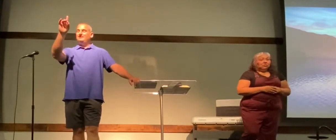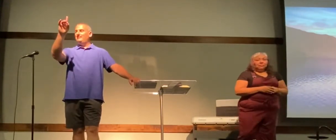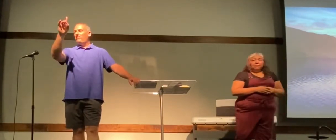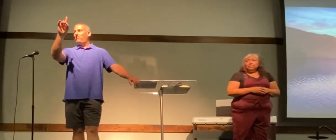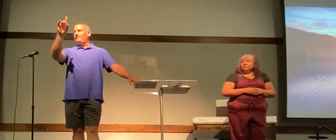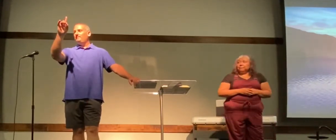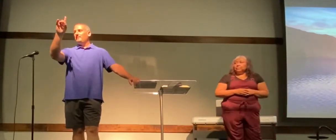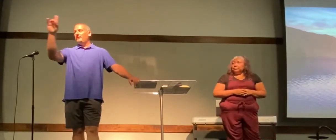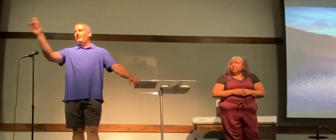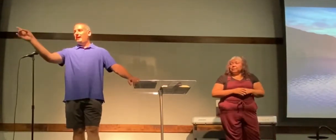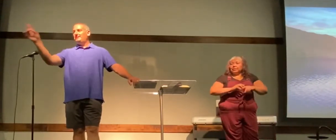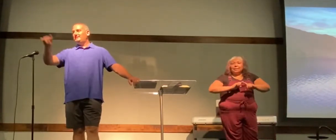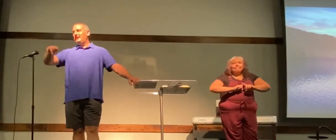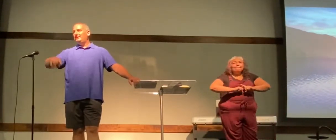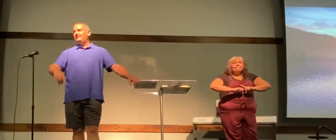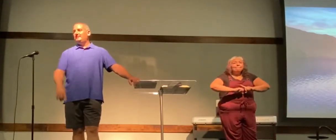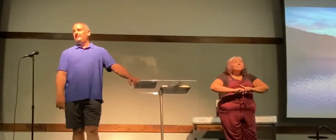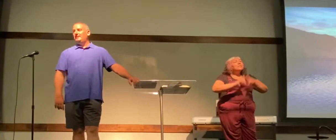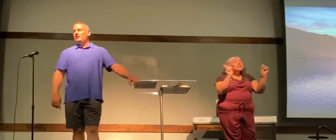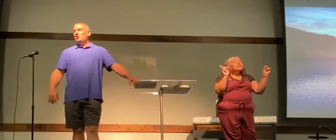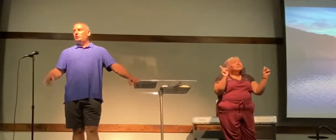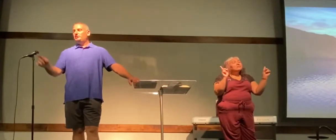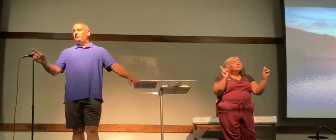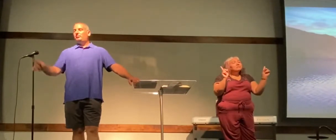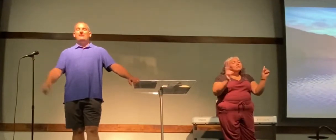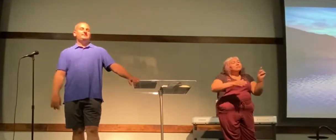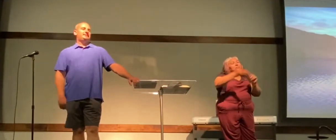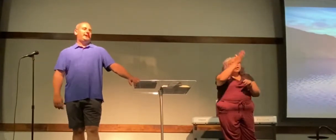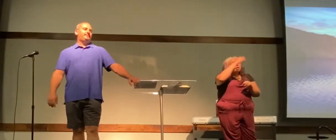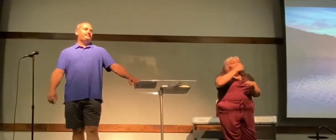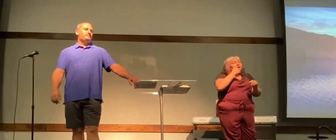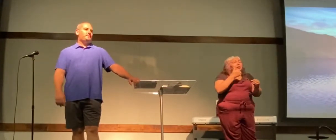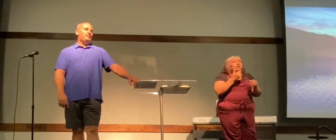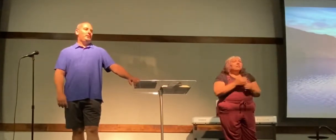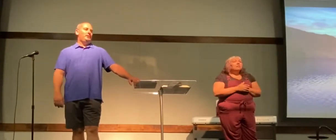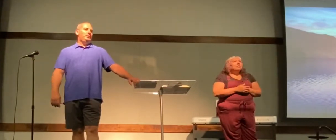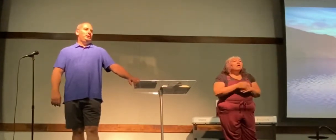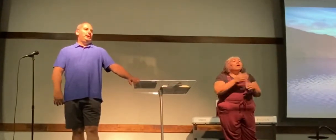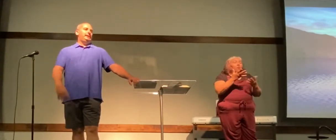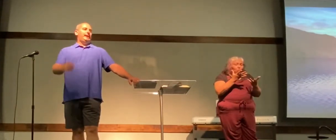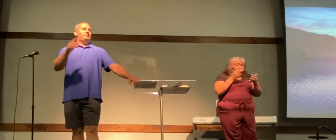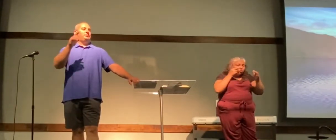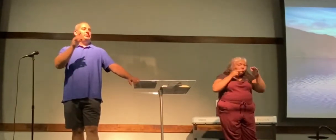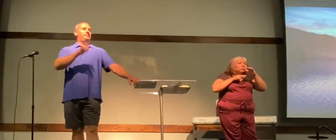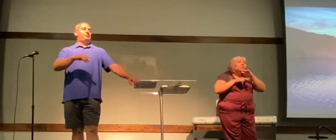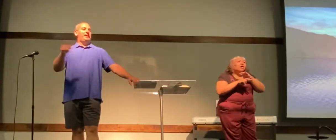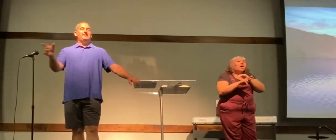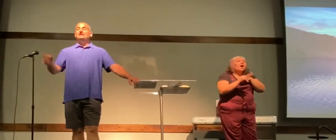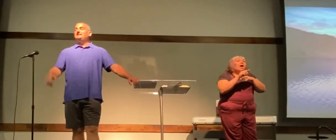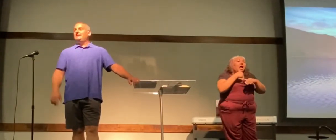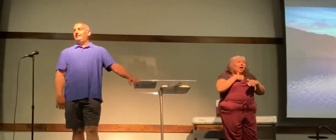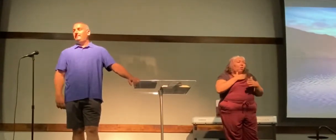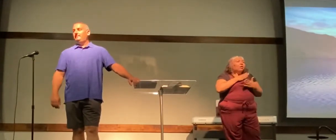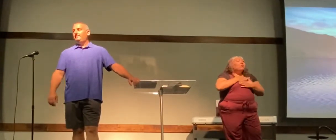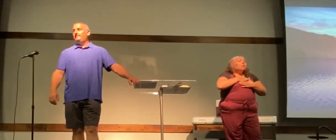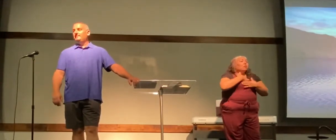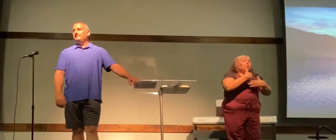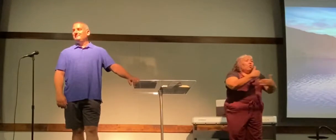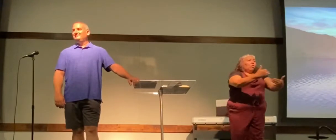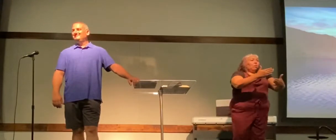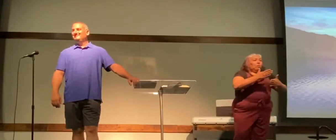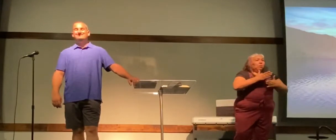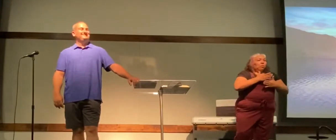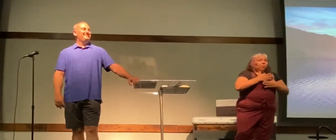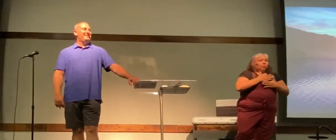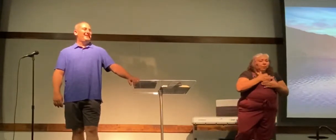But God said, I want you to prophesy and that I'm going to breathe breath into them.